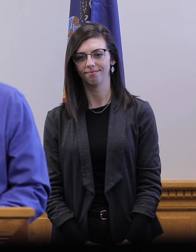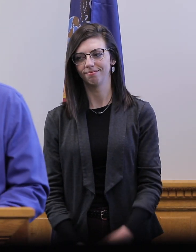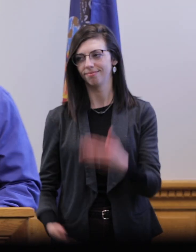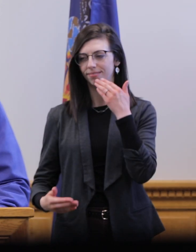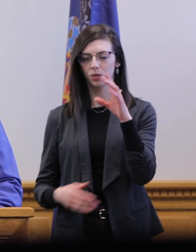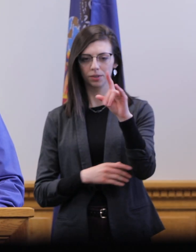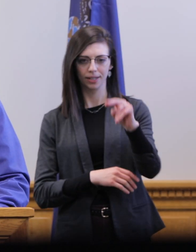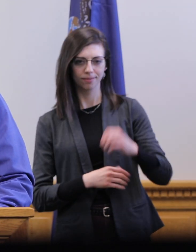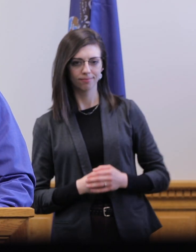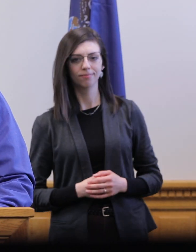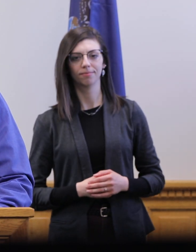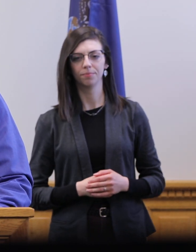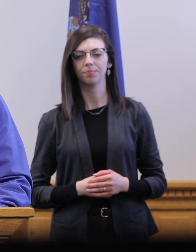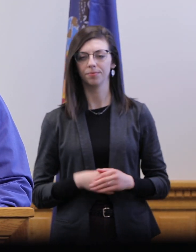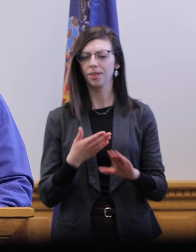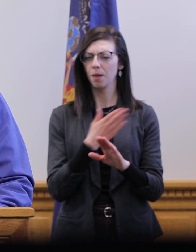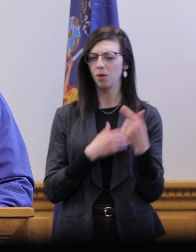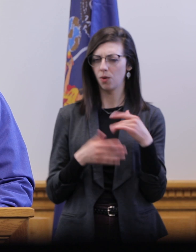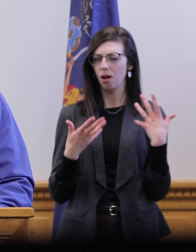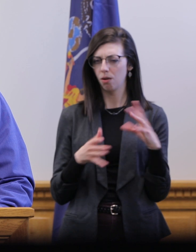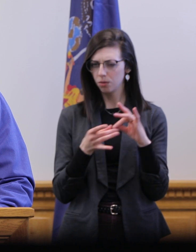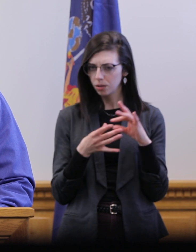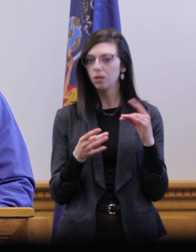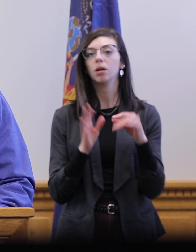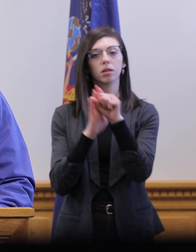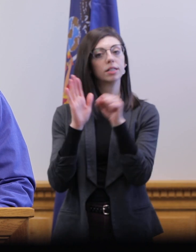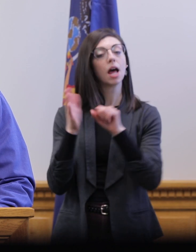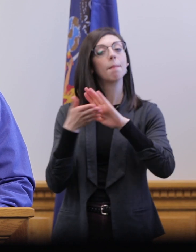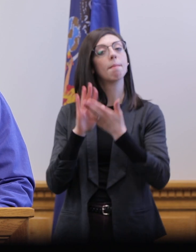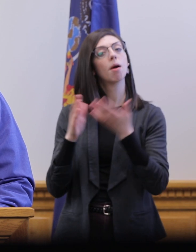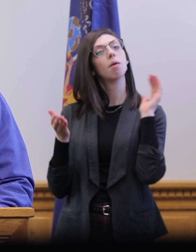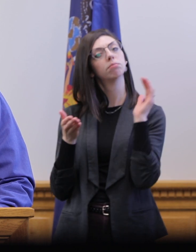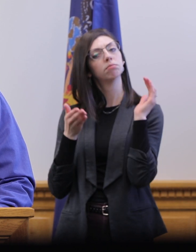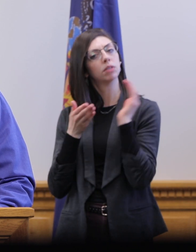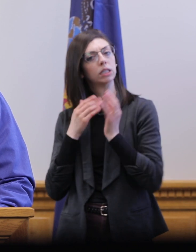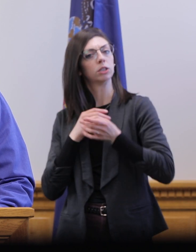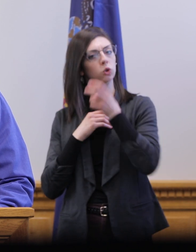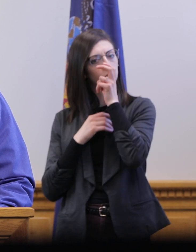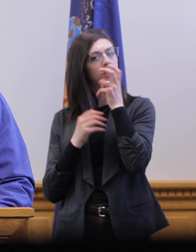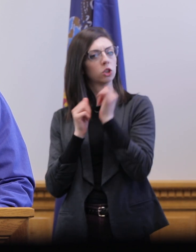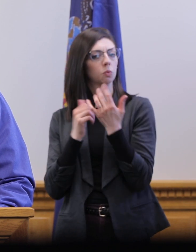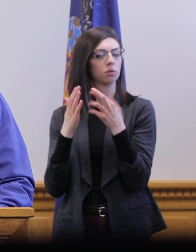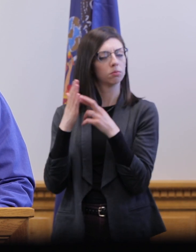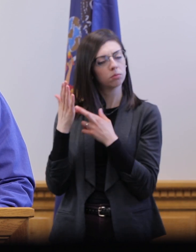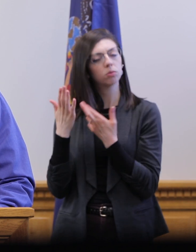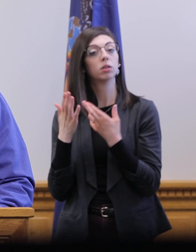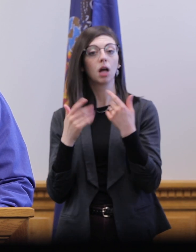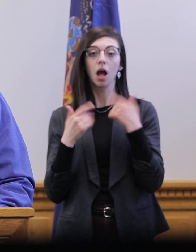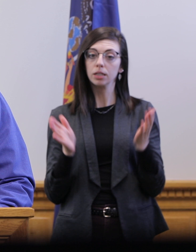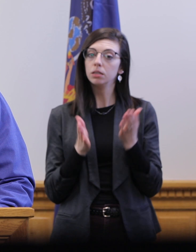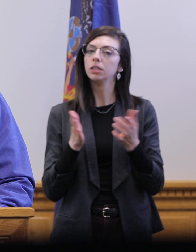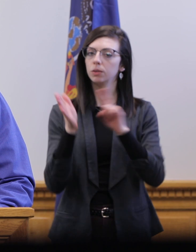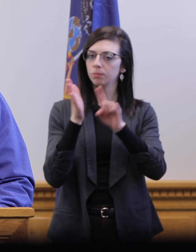Thank you, Diane. As I mentioned earlier, the state is loosening more restrictions every week. I encourage you to keep checking the New York